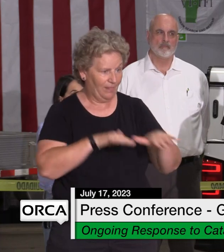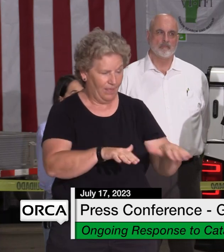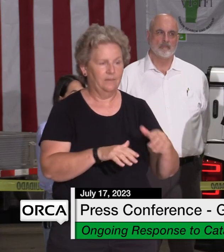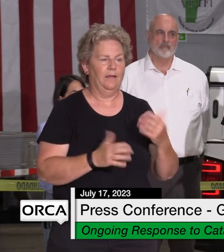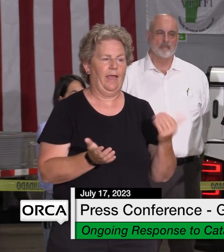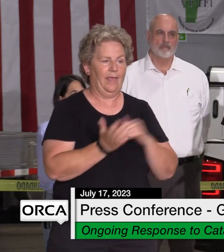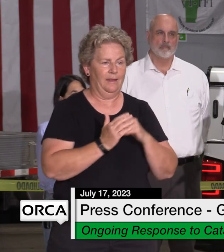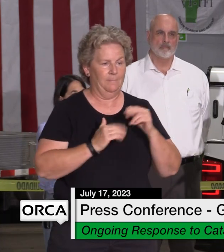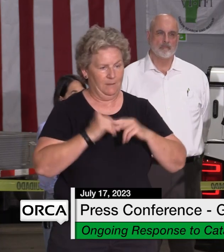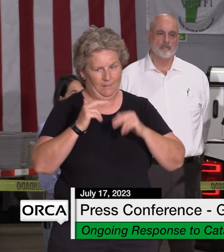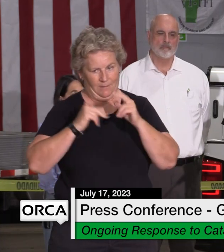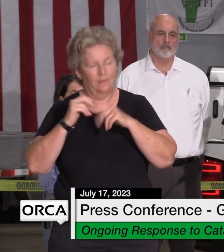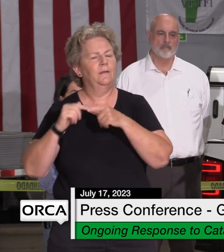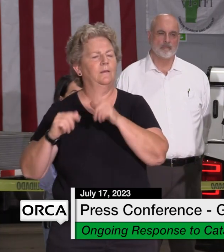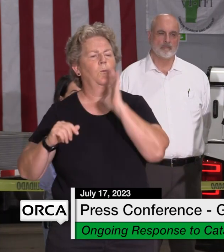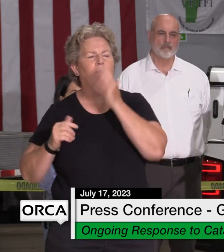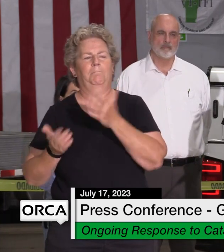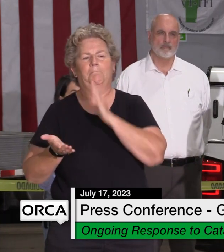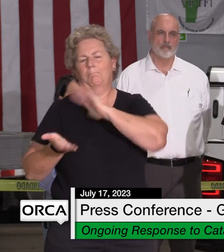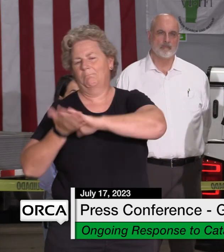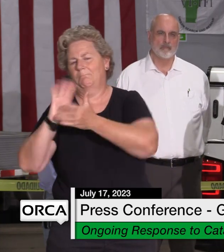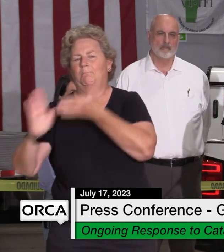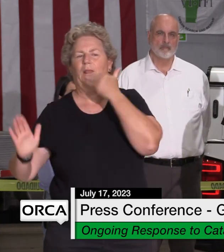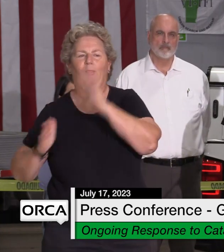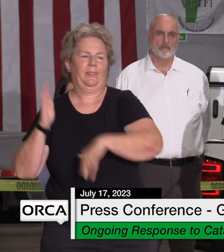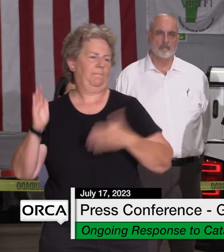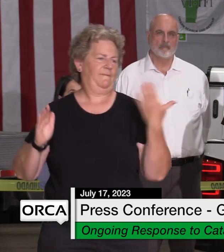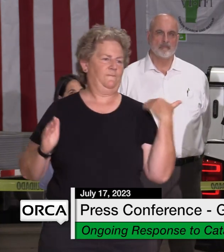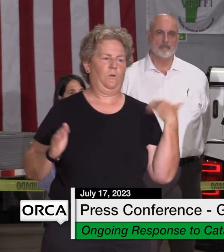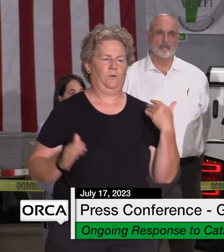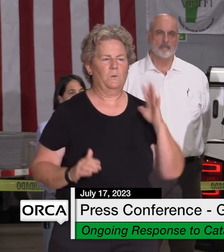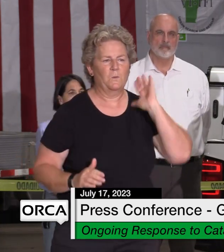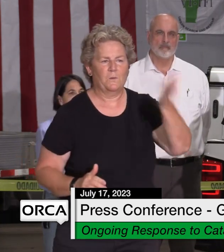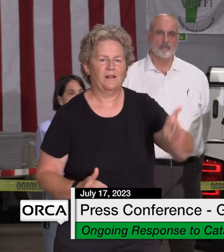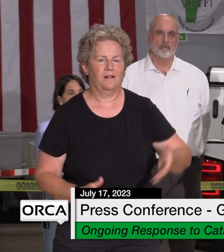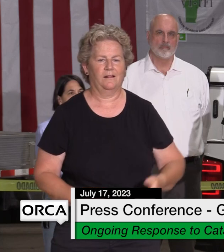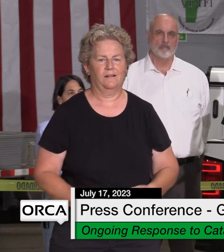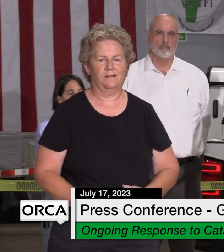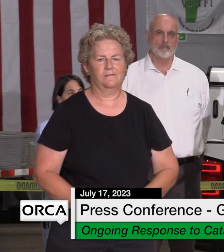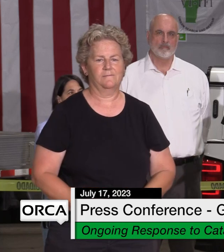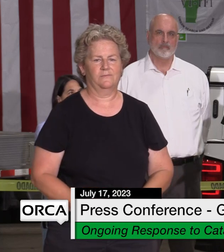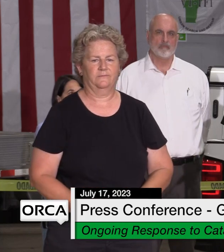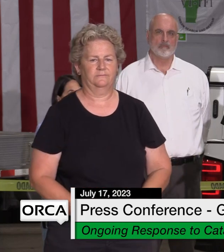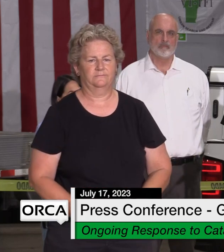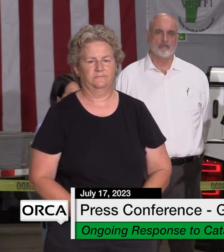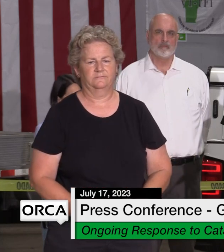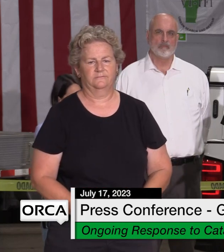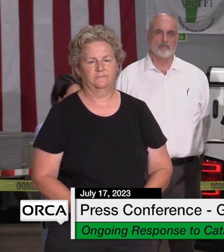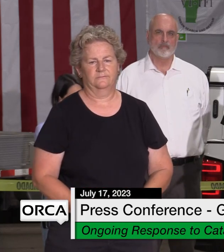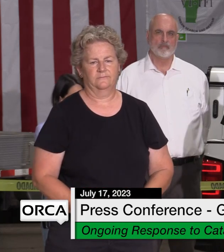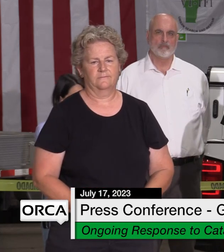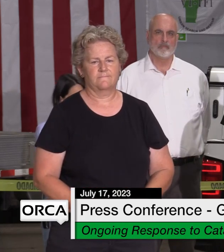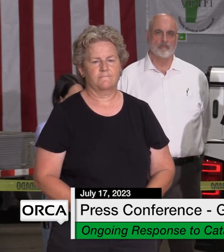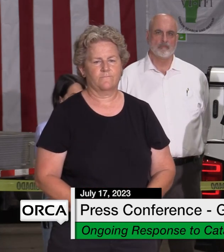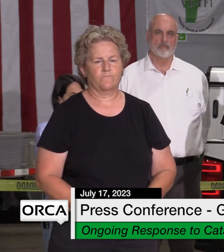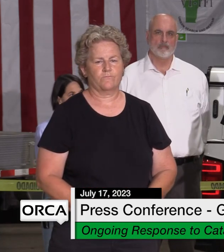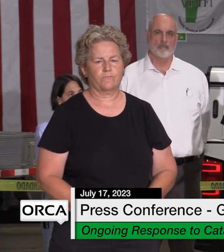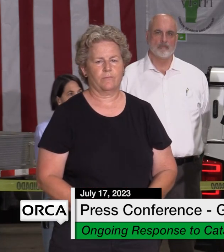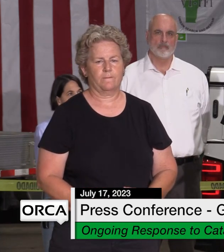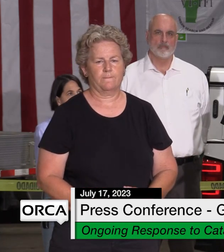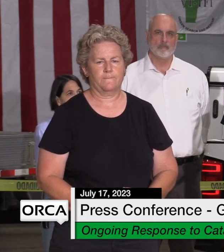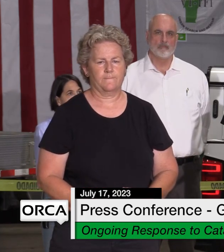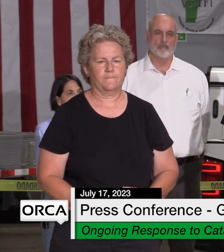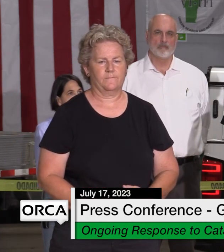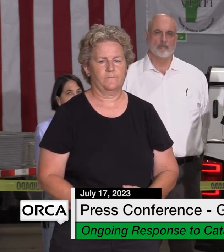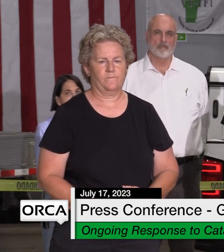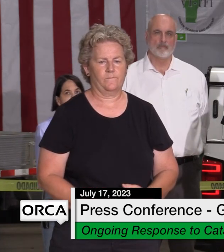the recovery work at the same time we start projects that were already planned, using funding from the historic bipartisan infrastructure law